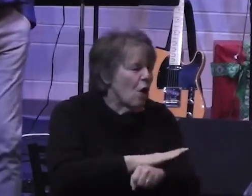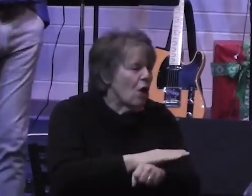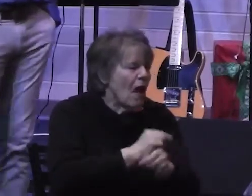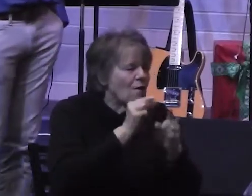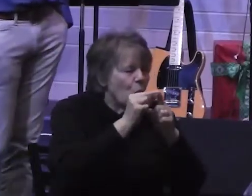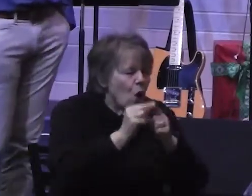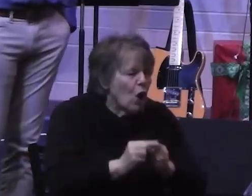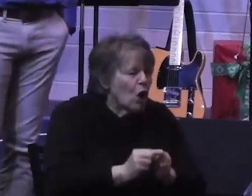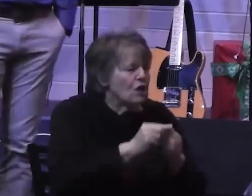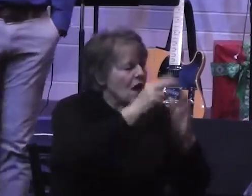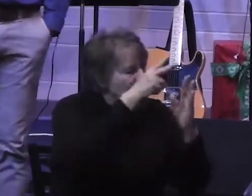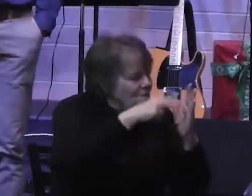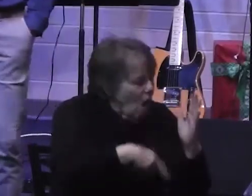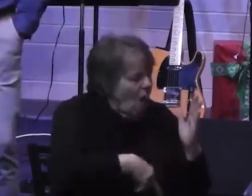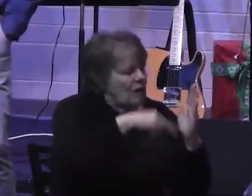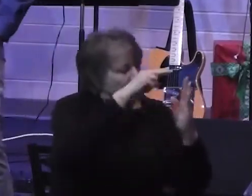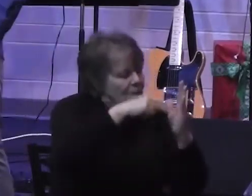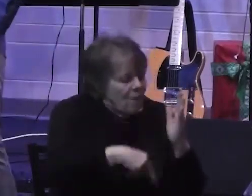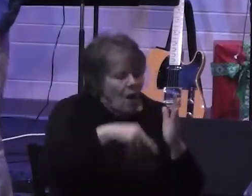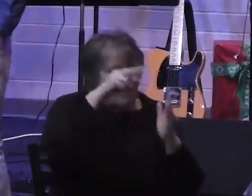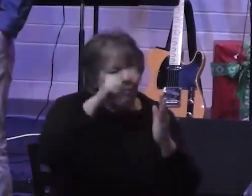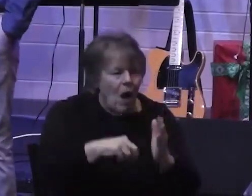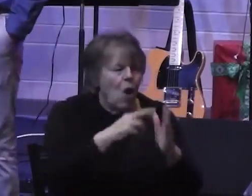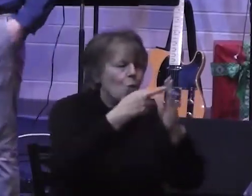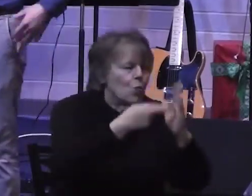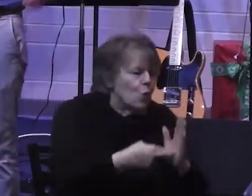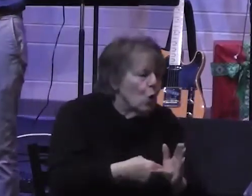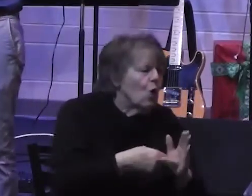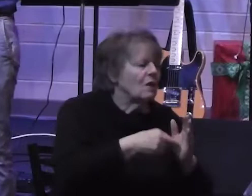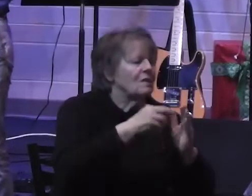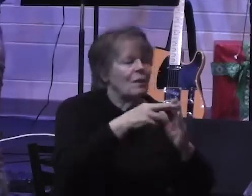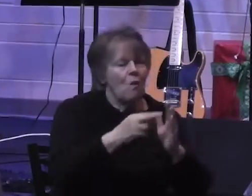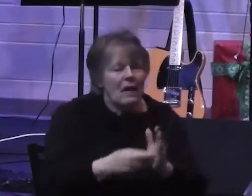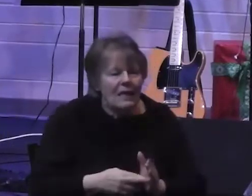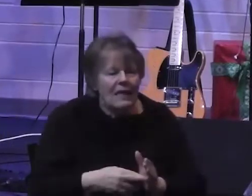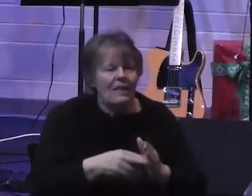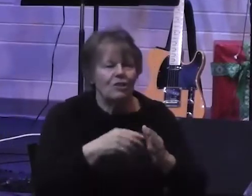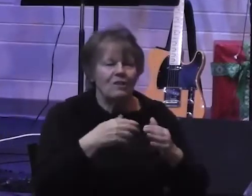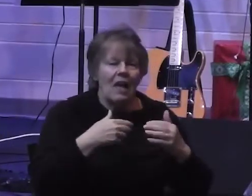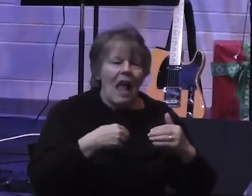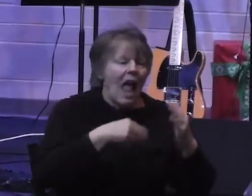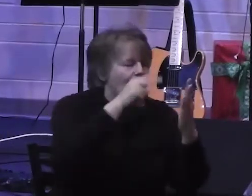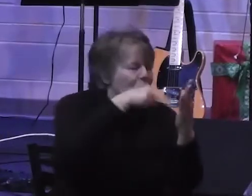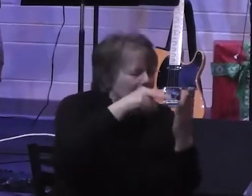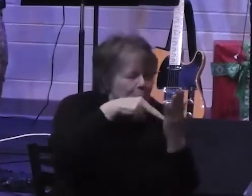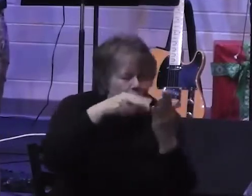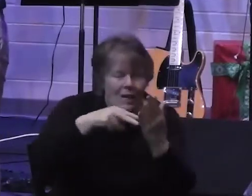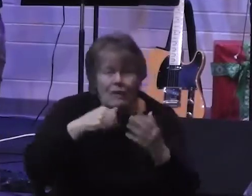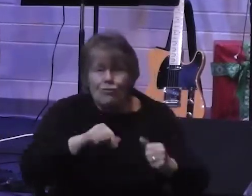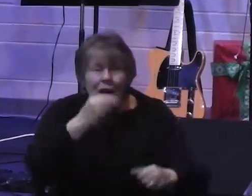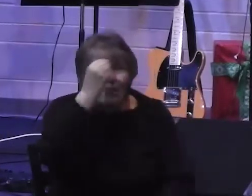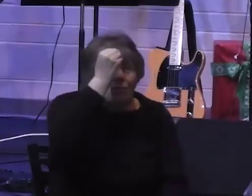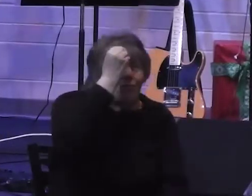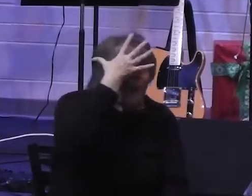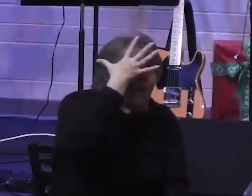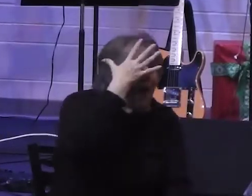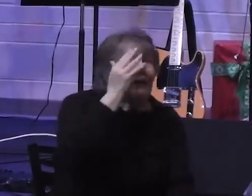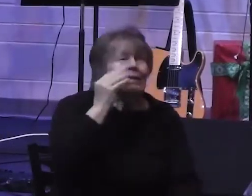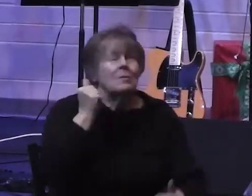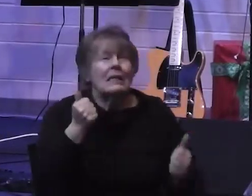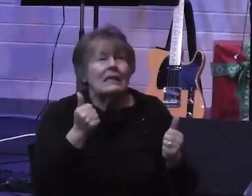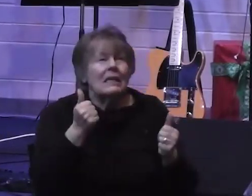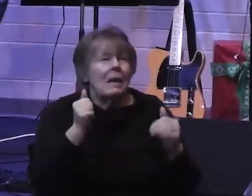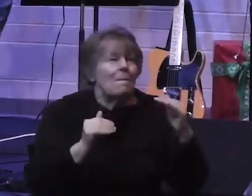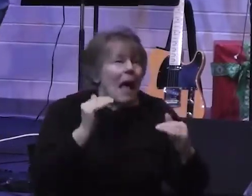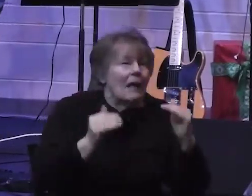Volumes and volumes of rules and regulations and trying to keep them all in balance and carry the heavy weight on your back